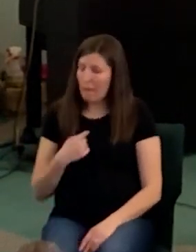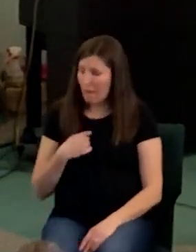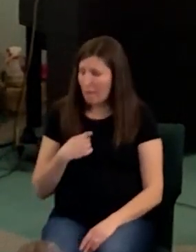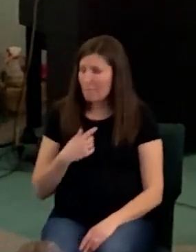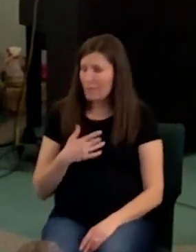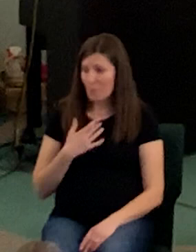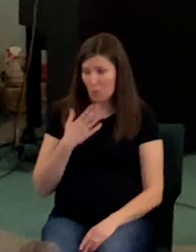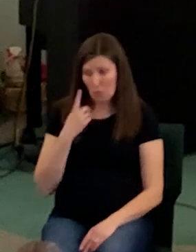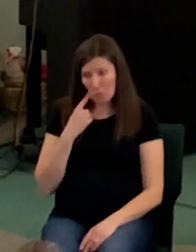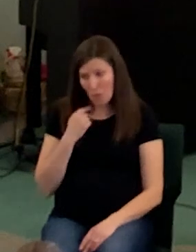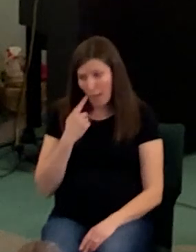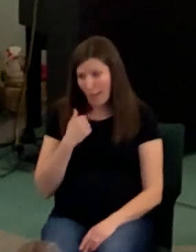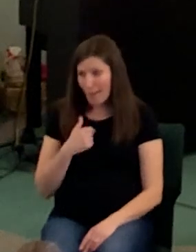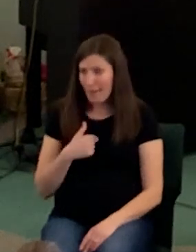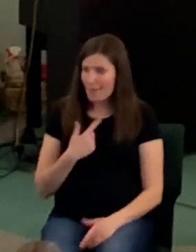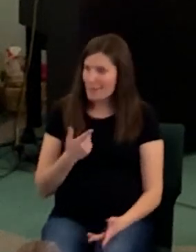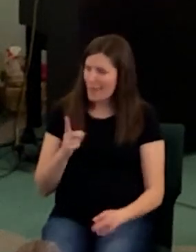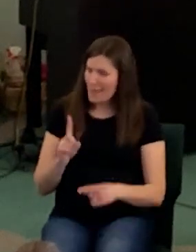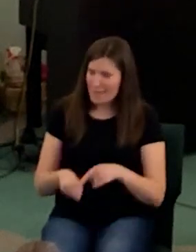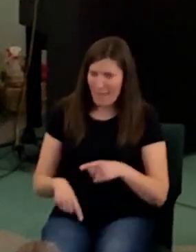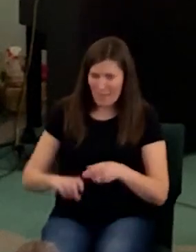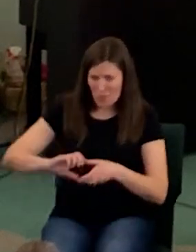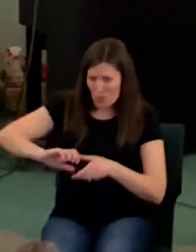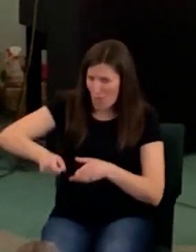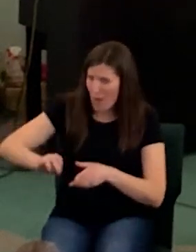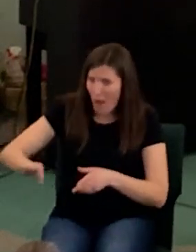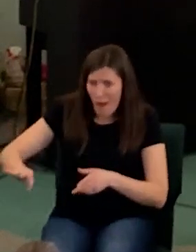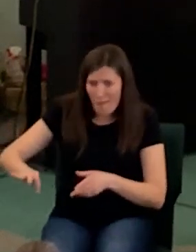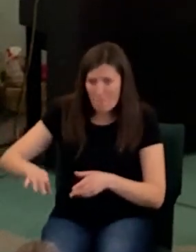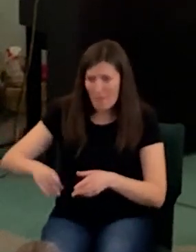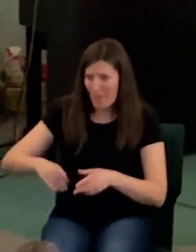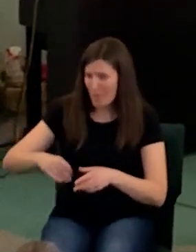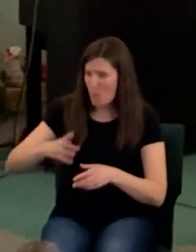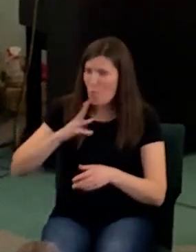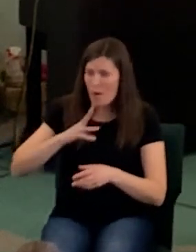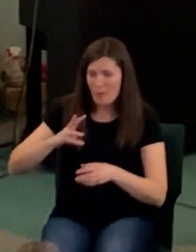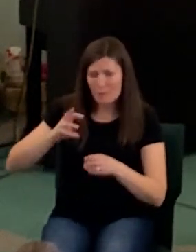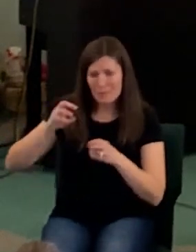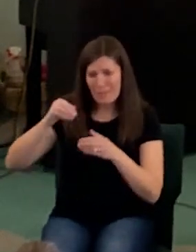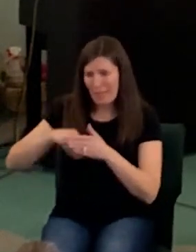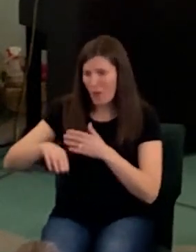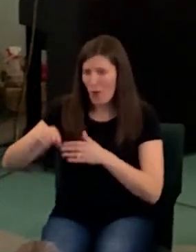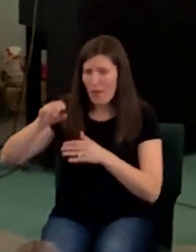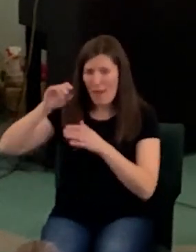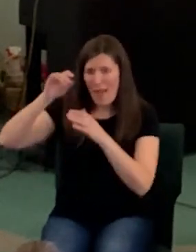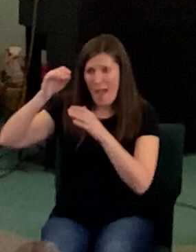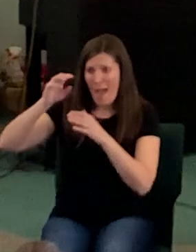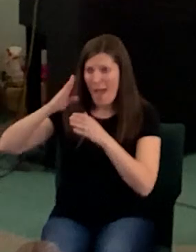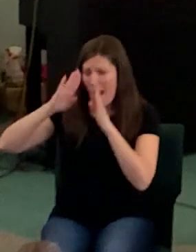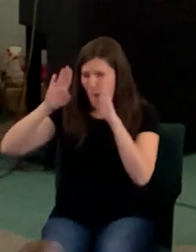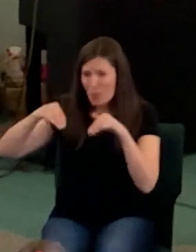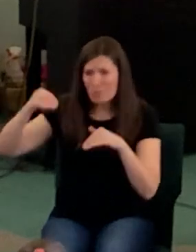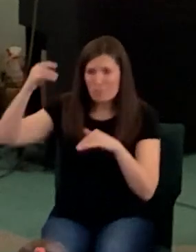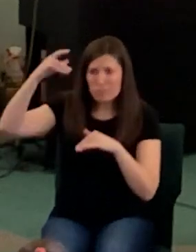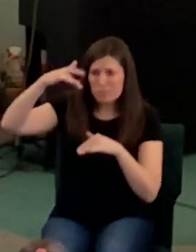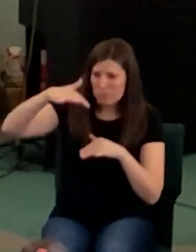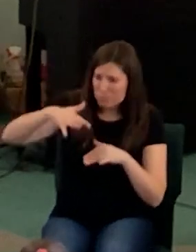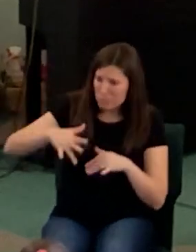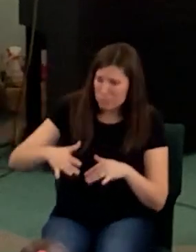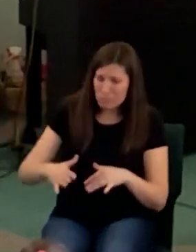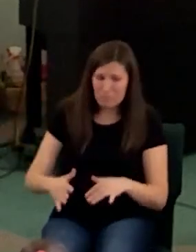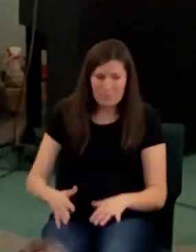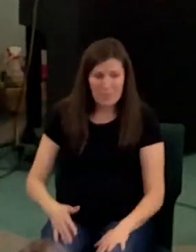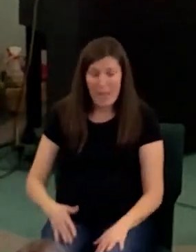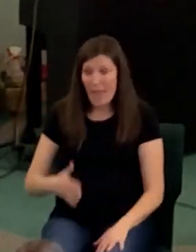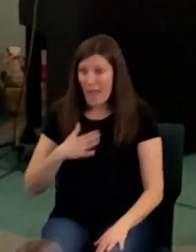cry. I said, "Well, I can't get the valve shut, and the water's going to ruin our house, and our apartment we had in Texas, it burnt to the